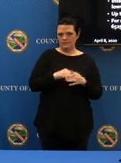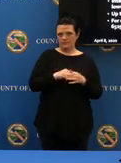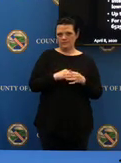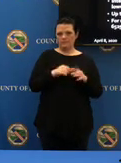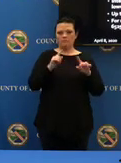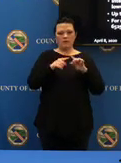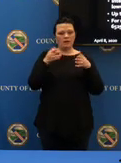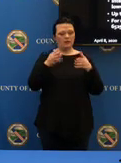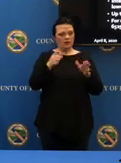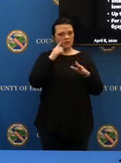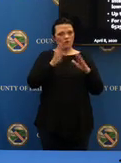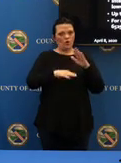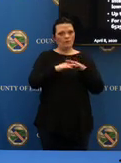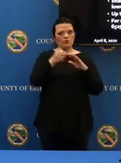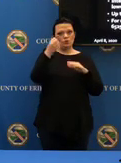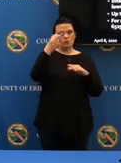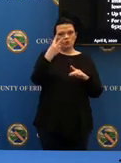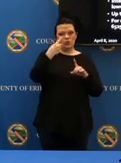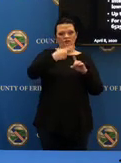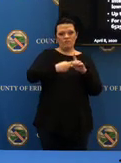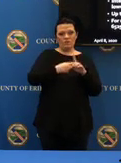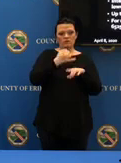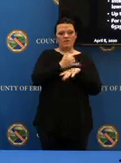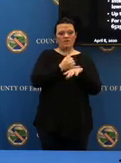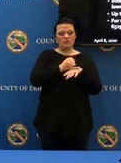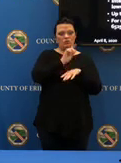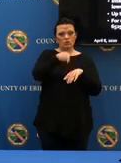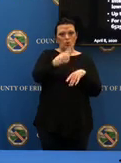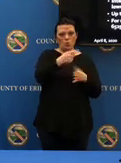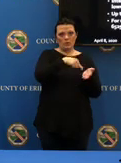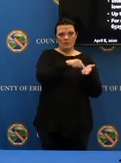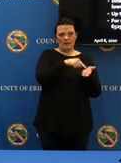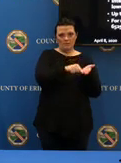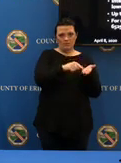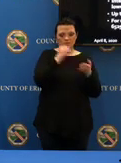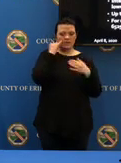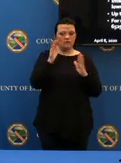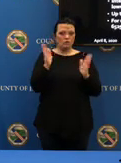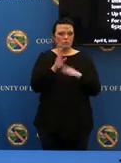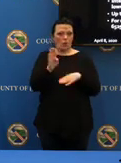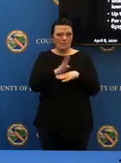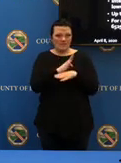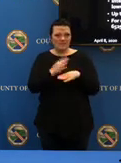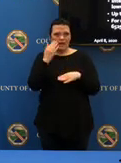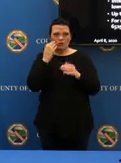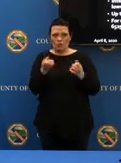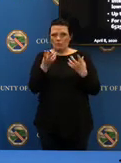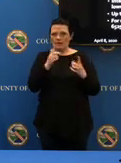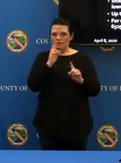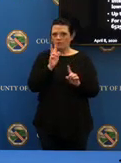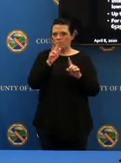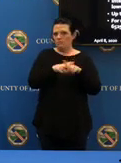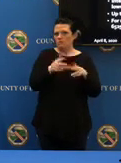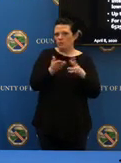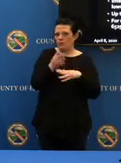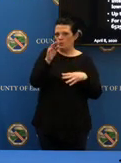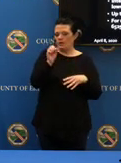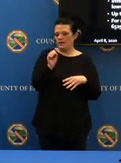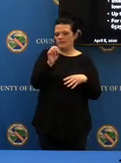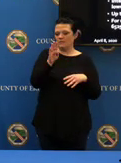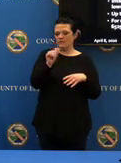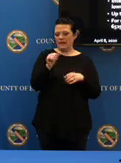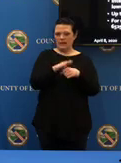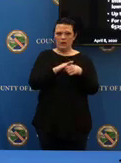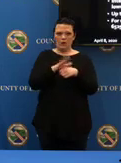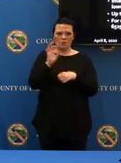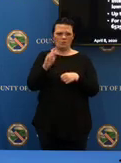does allow for up to 12 months of interest-only payments. If you're a small business, I know many of them are applying through the SBA as well as their local